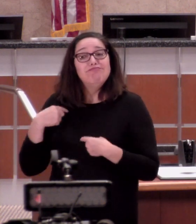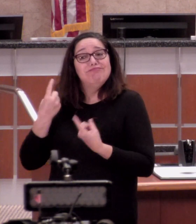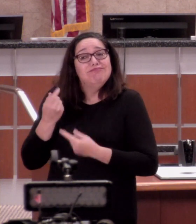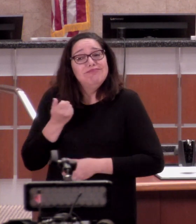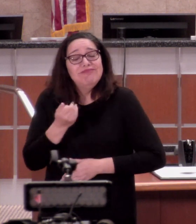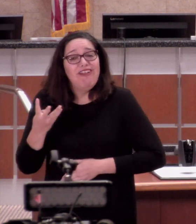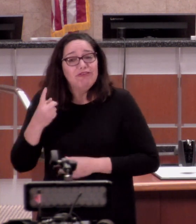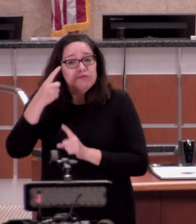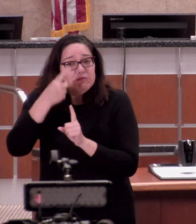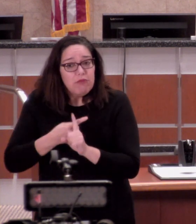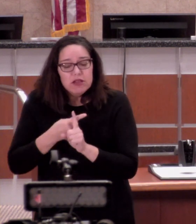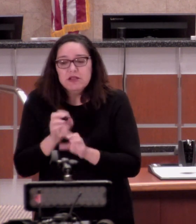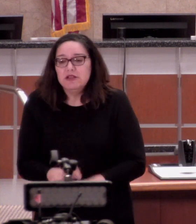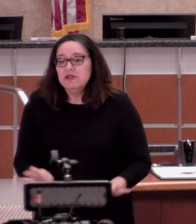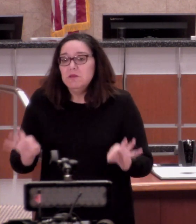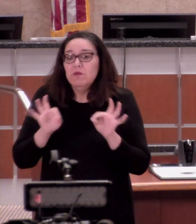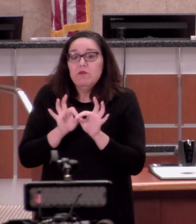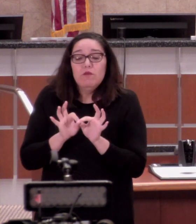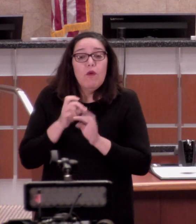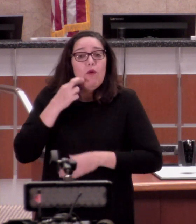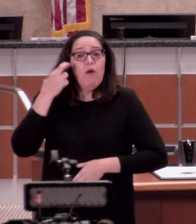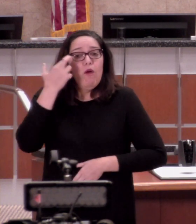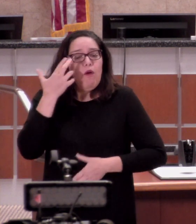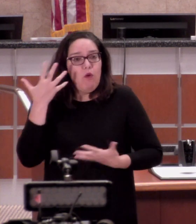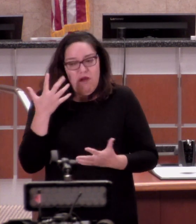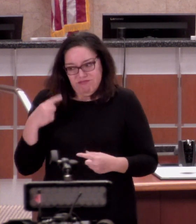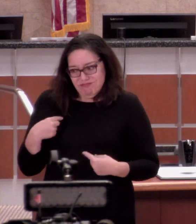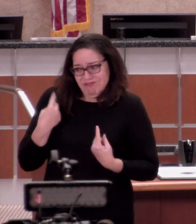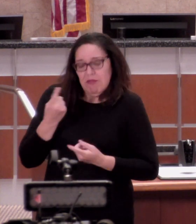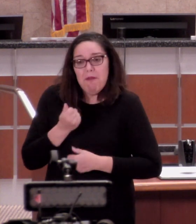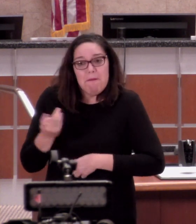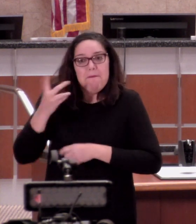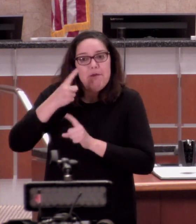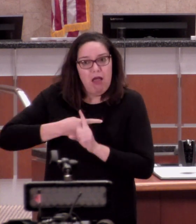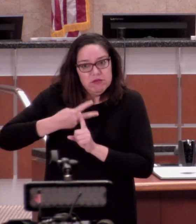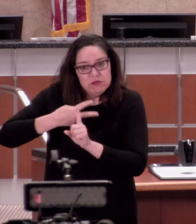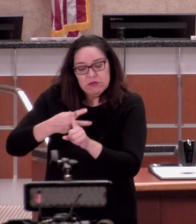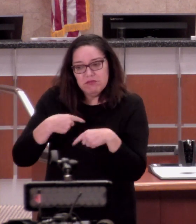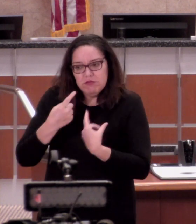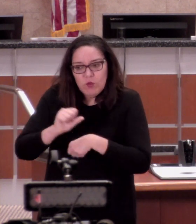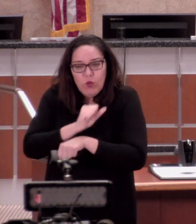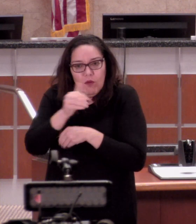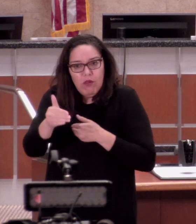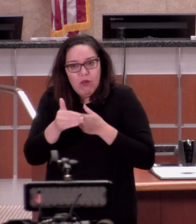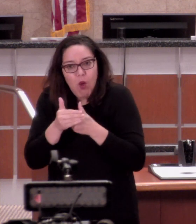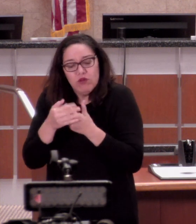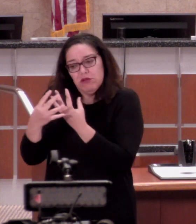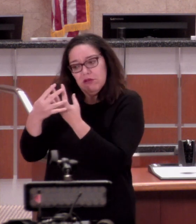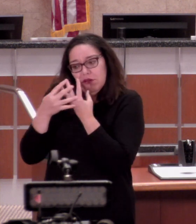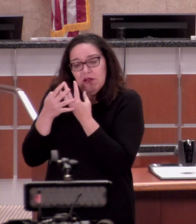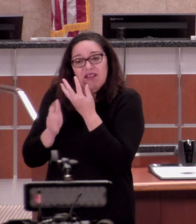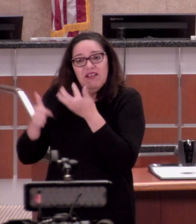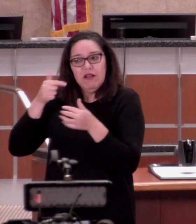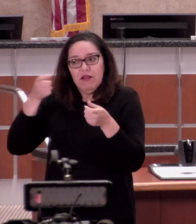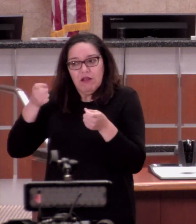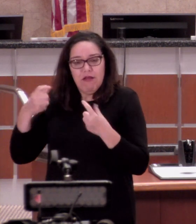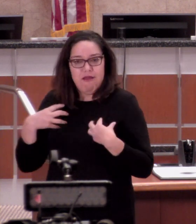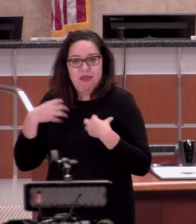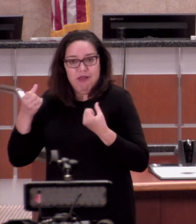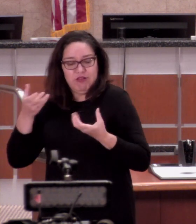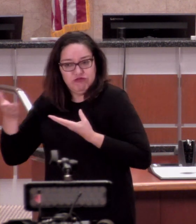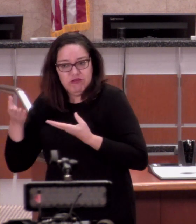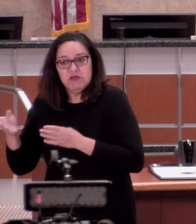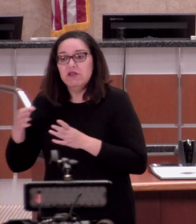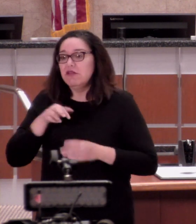realize this, for the past several months we have been working very closely with the Director of Corrections Health Services and Administration at